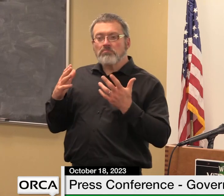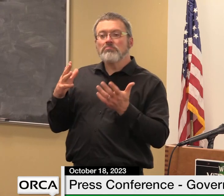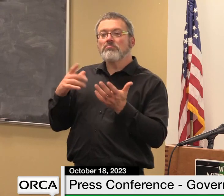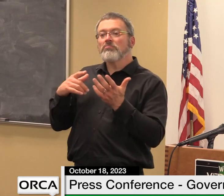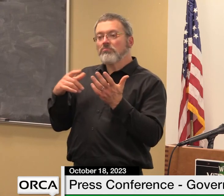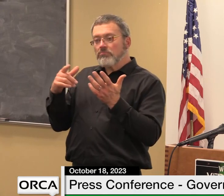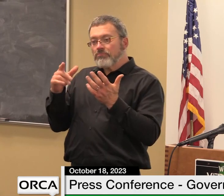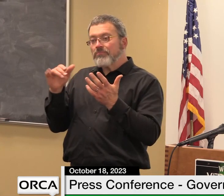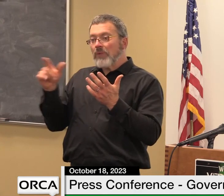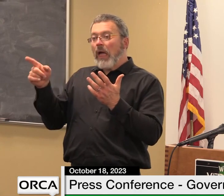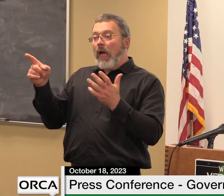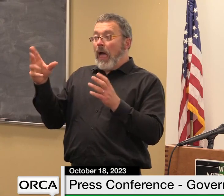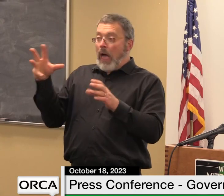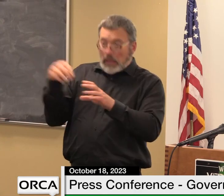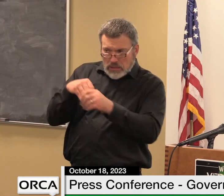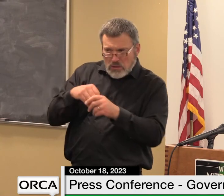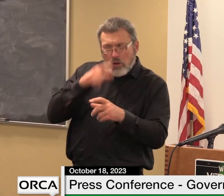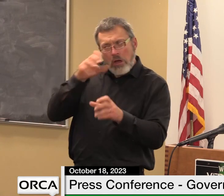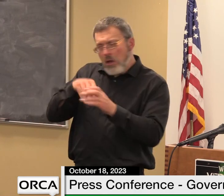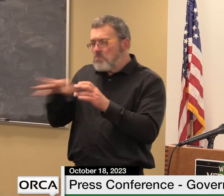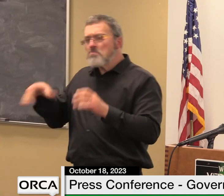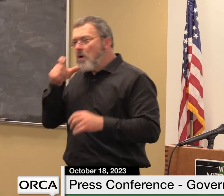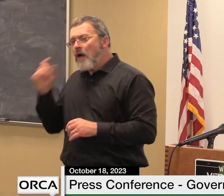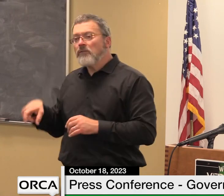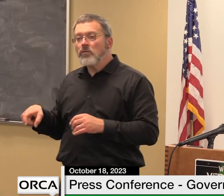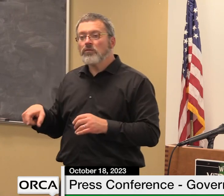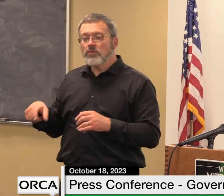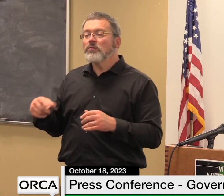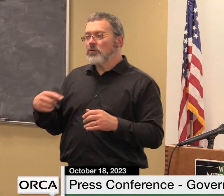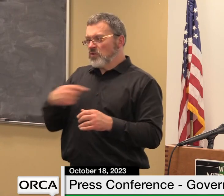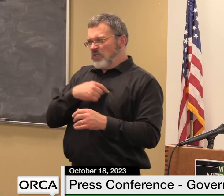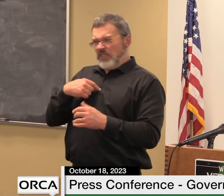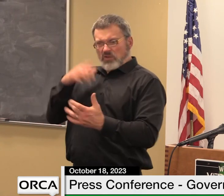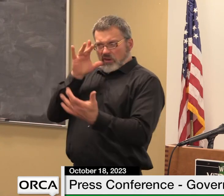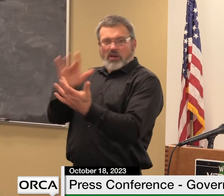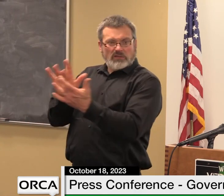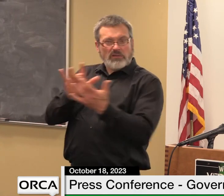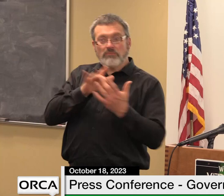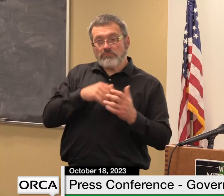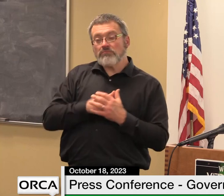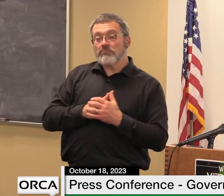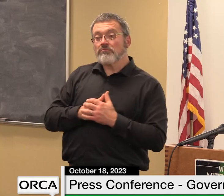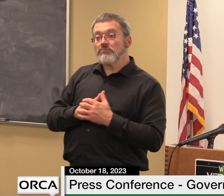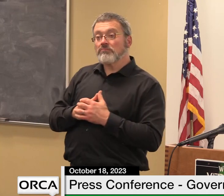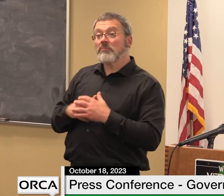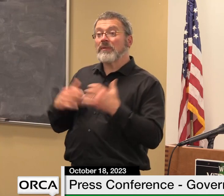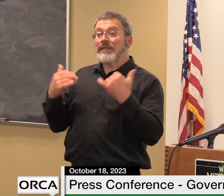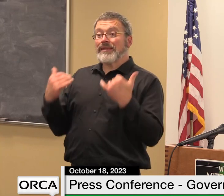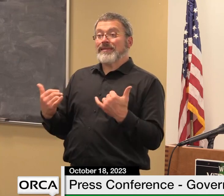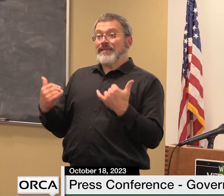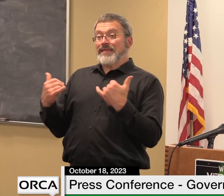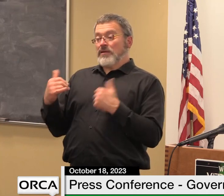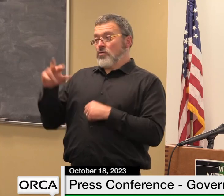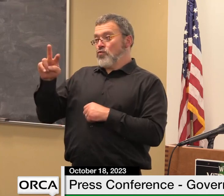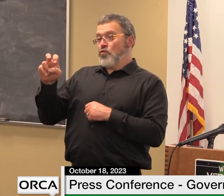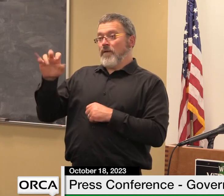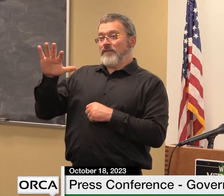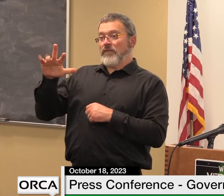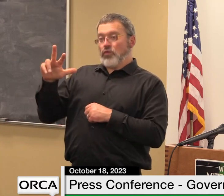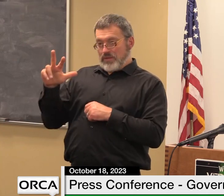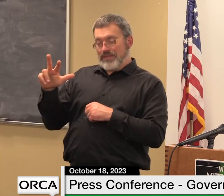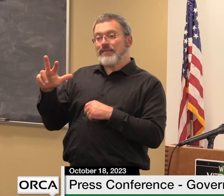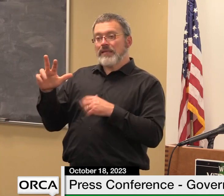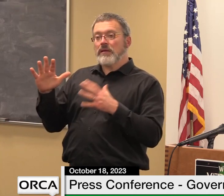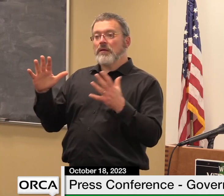before, we will contact them. As of now, there are 253 households that have met the criteria for